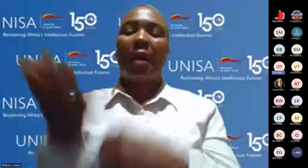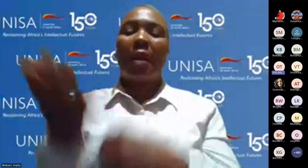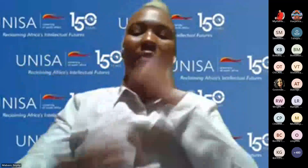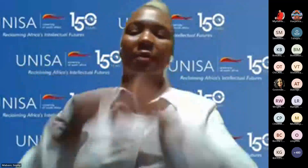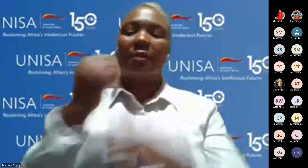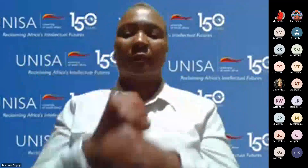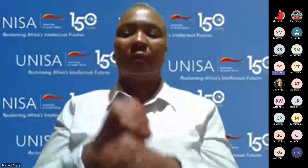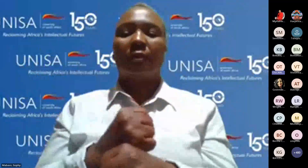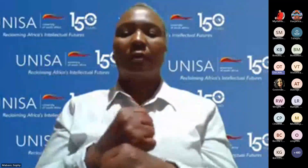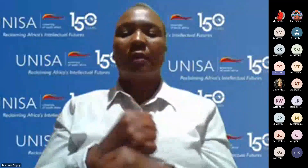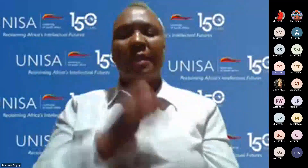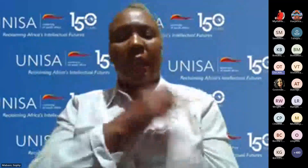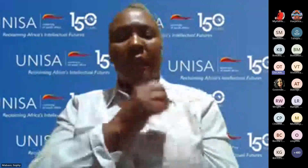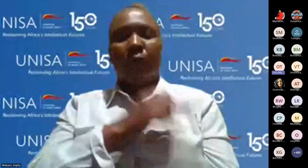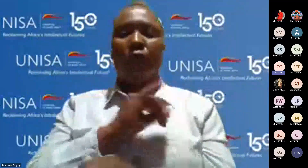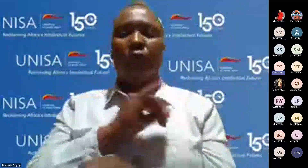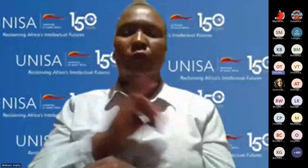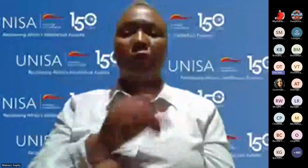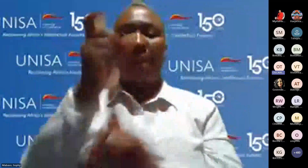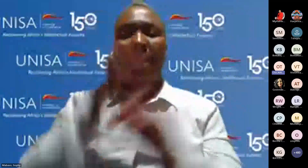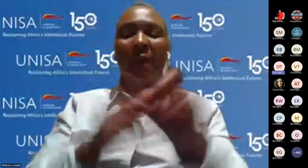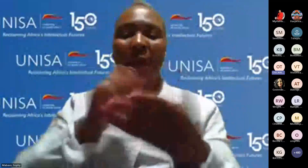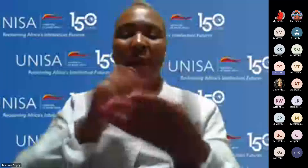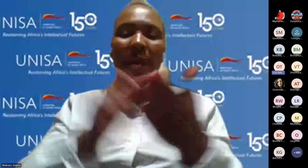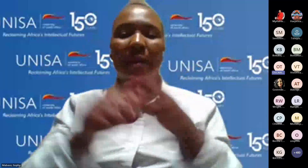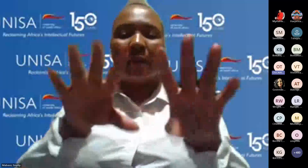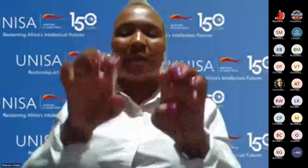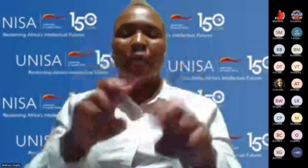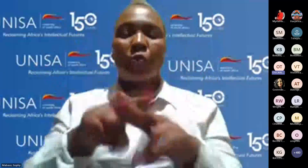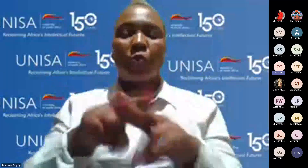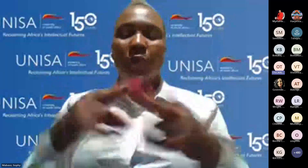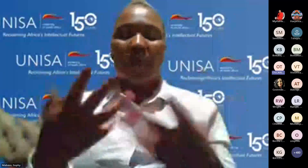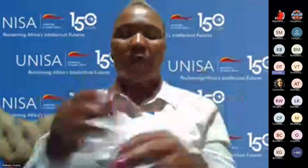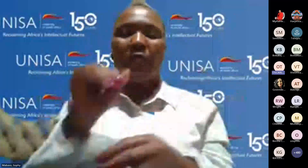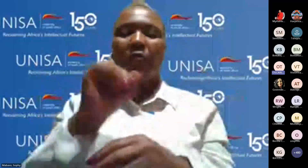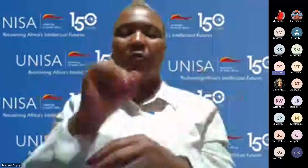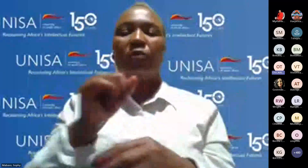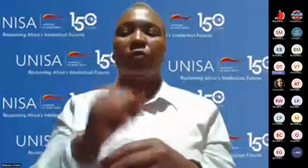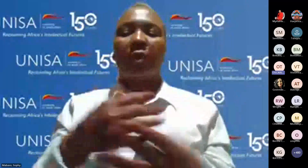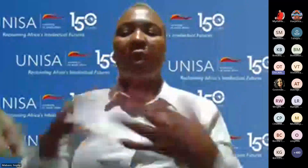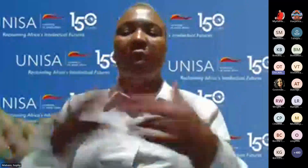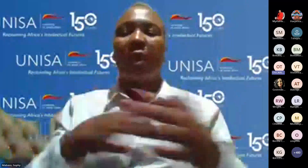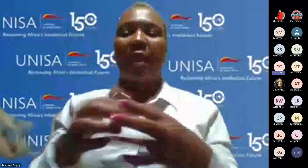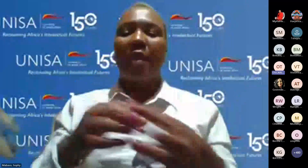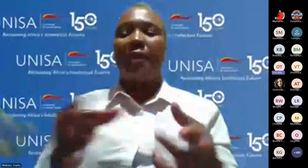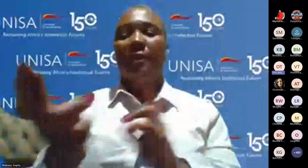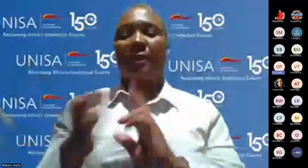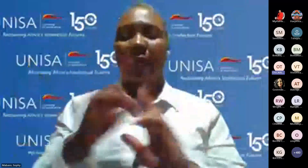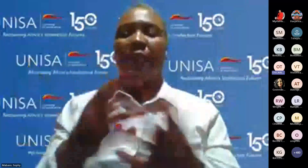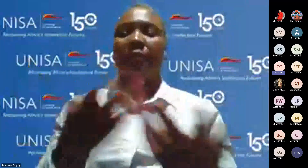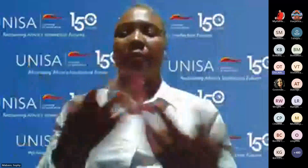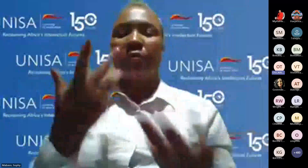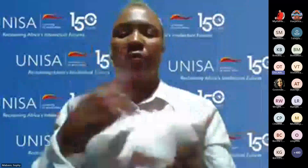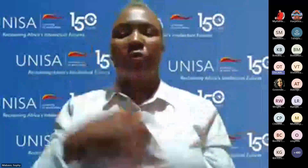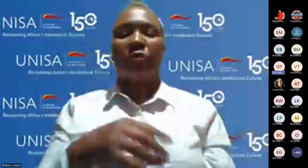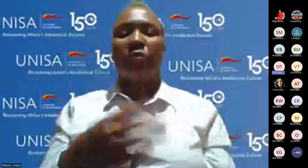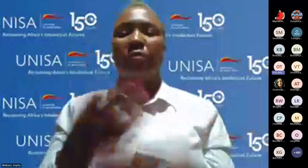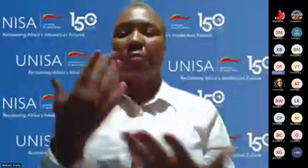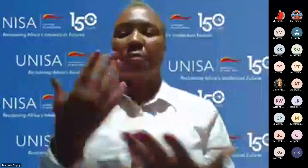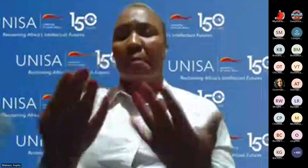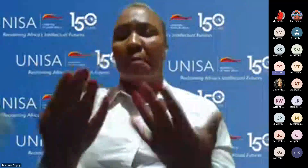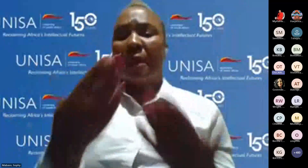hurt for a person to write exam and then without any result because maybe I didn't submit